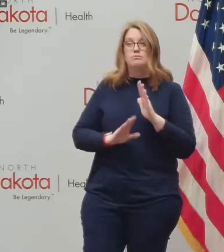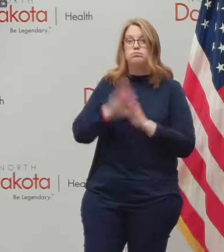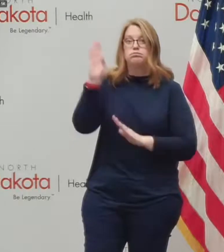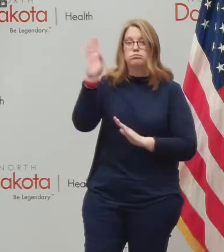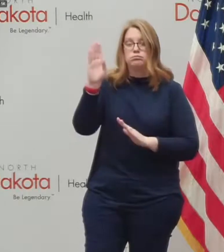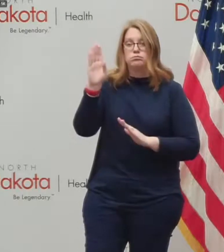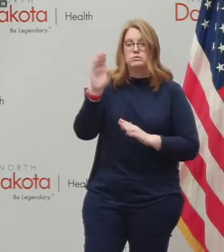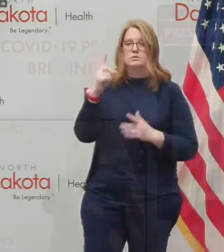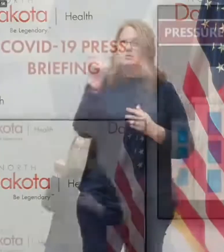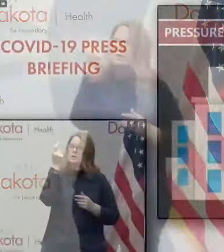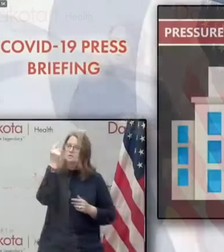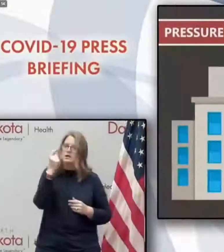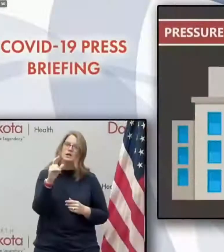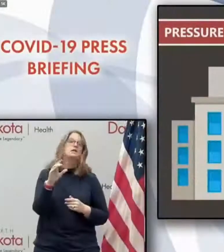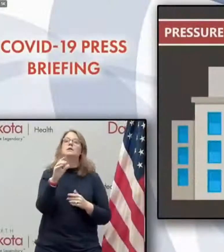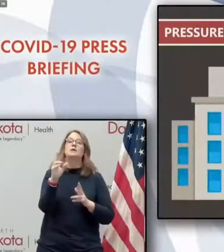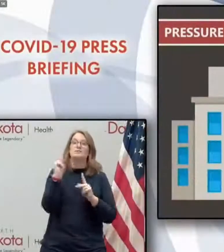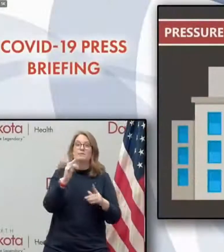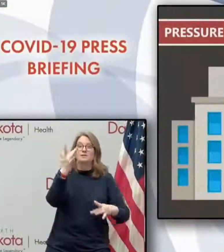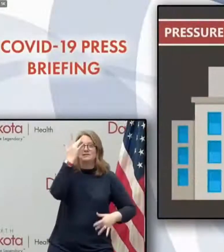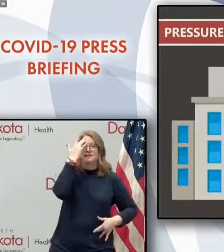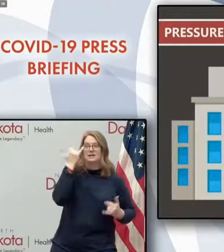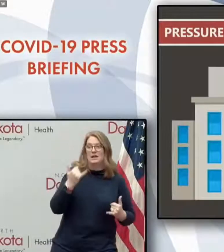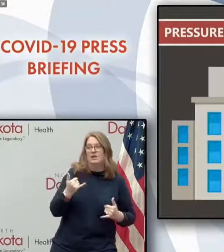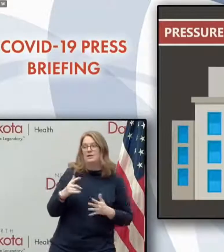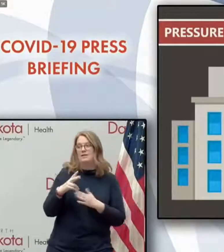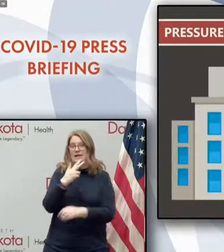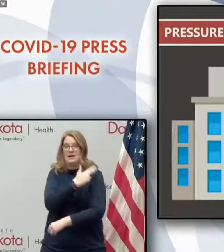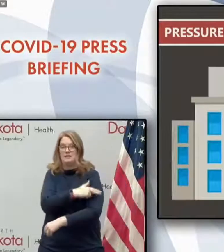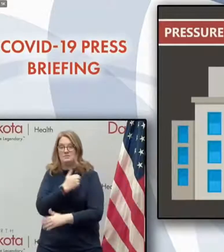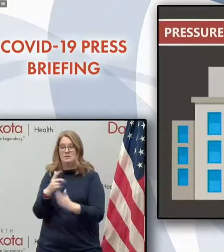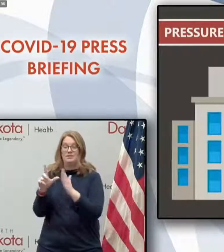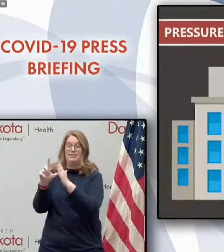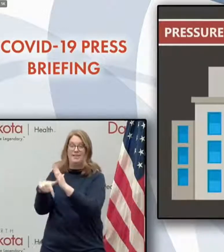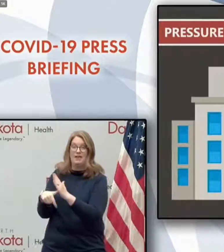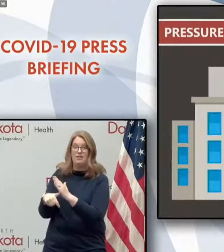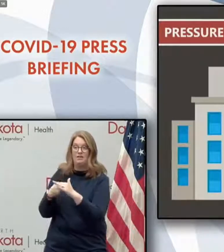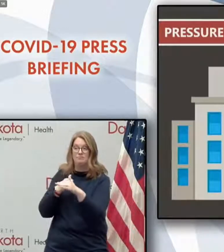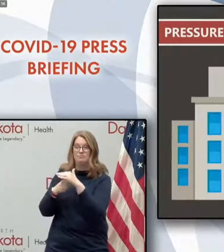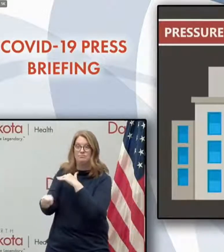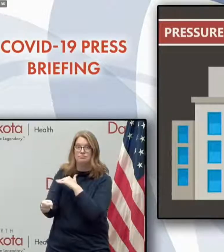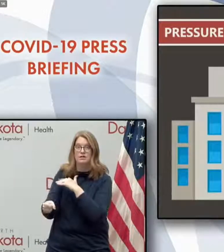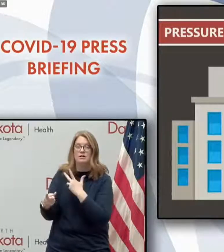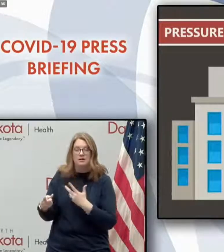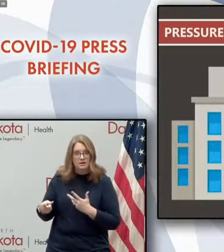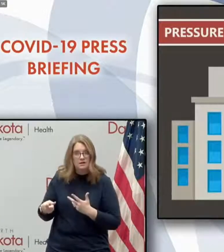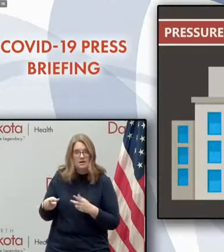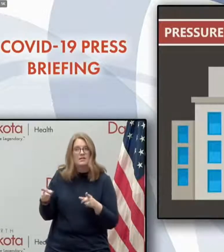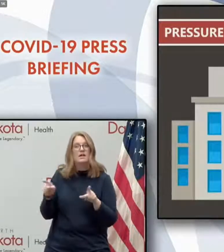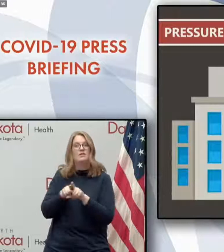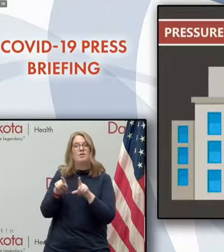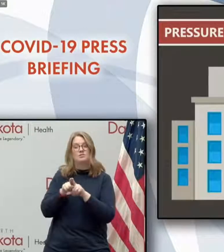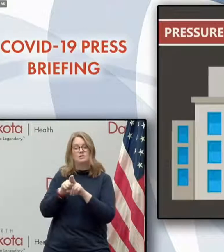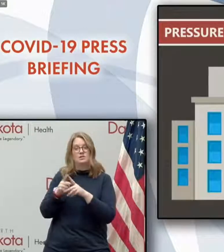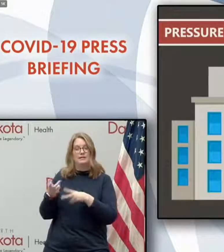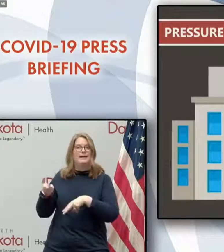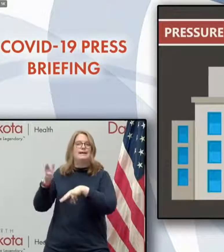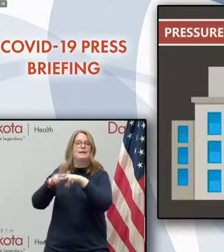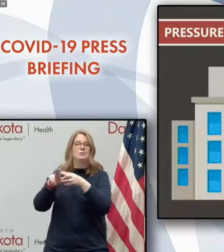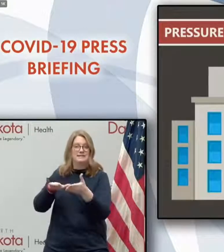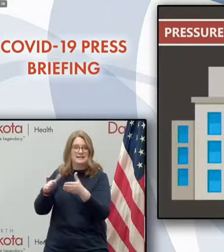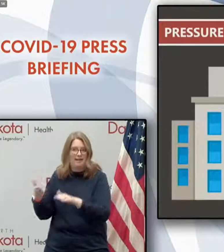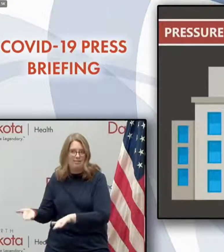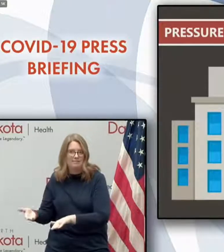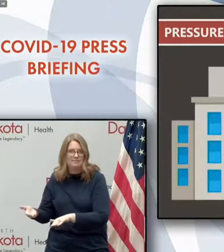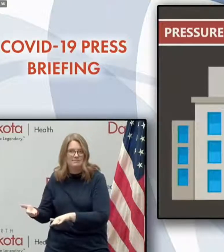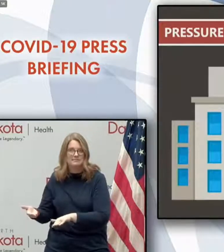then hospitalizations come later, and in some cases, unfortunately, if that's followed by an increase in the death rate, then